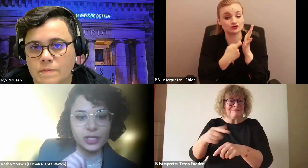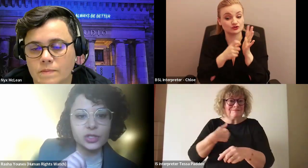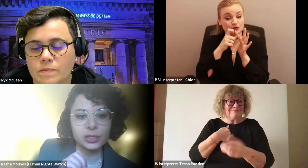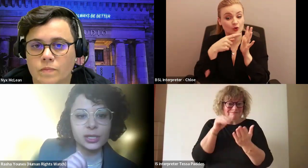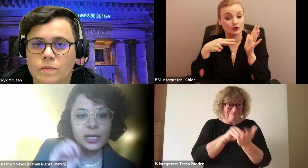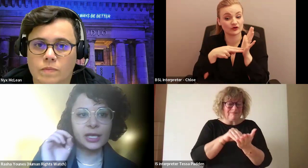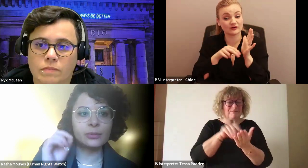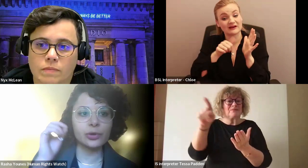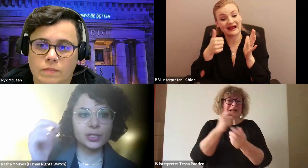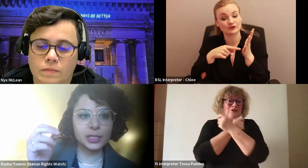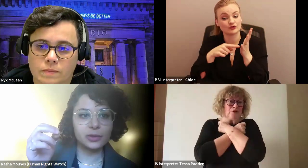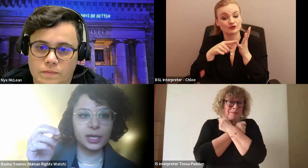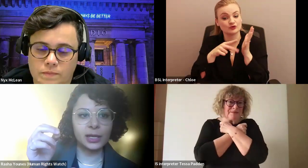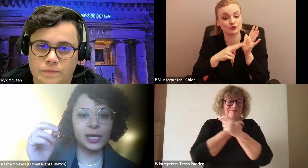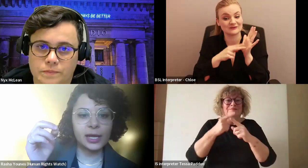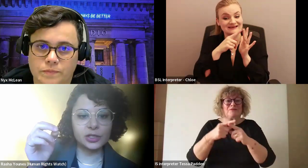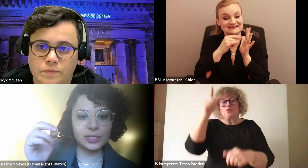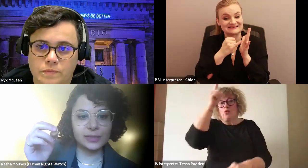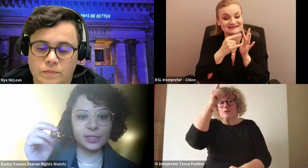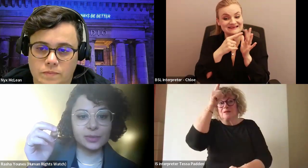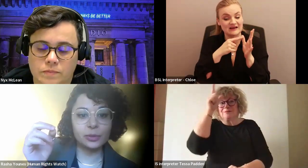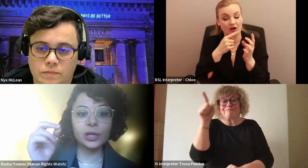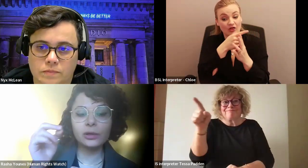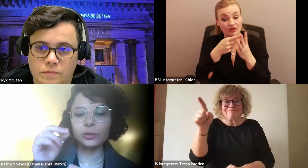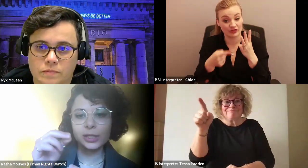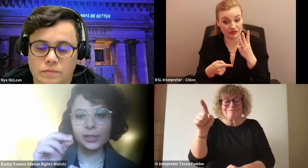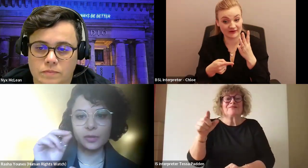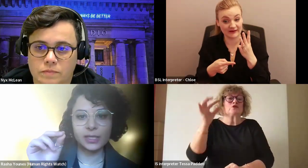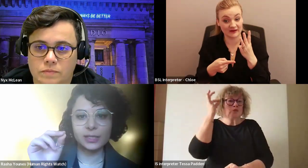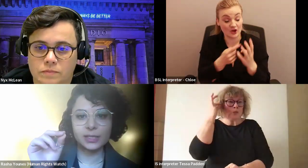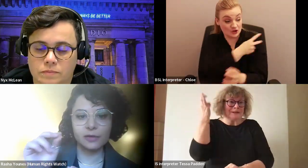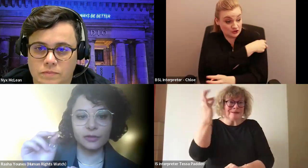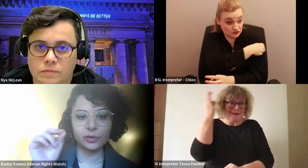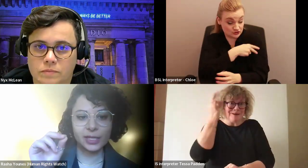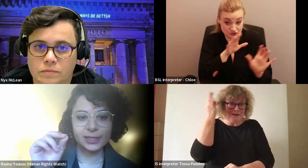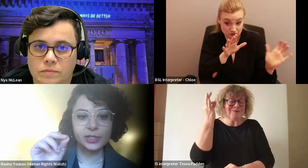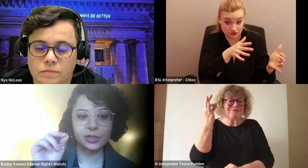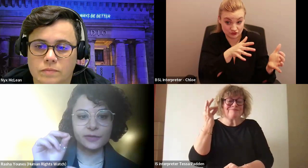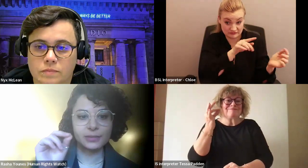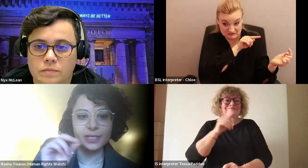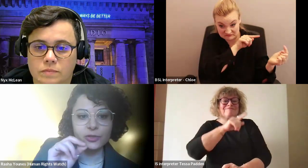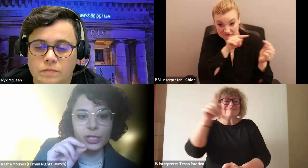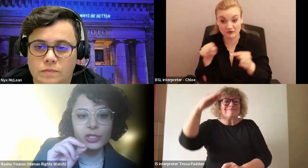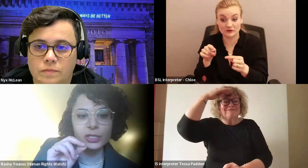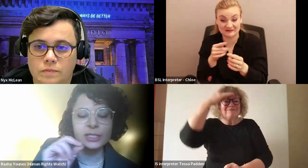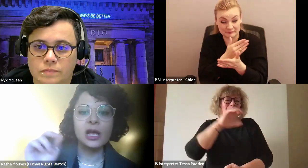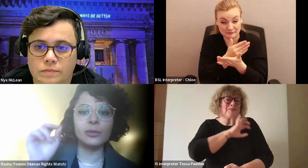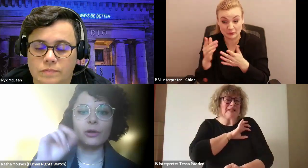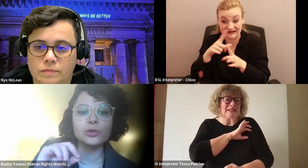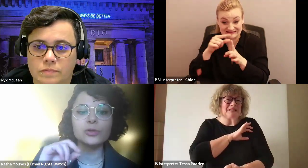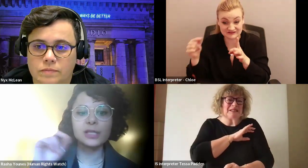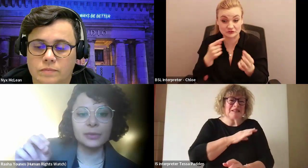digital information in prosecuting LGBT plus people, not only on the basis of the criminalization of same-sex